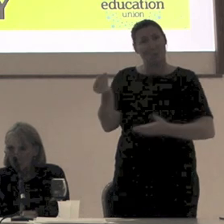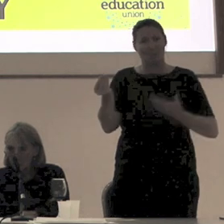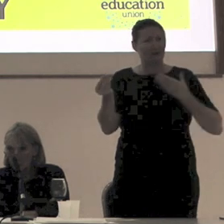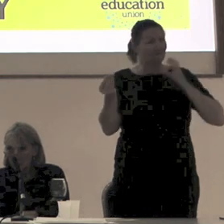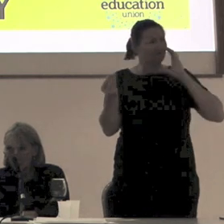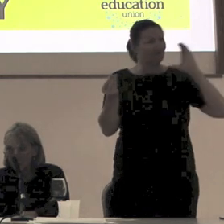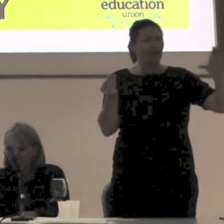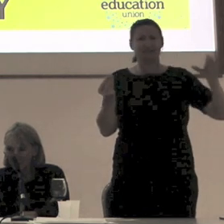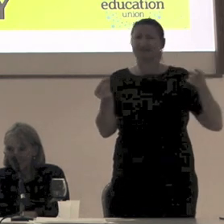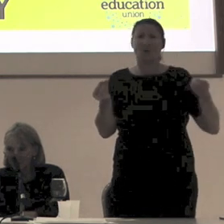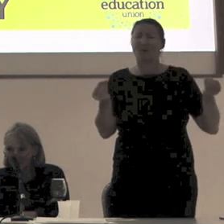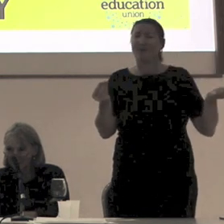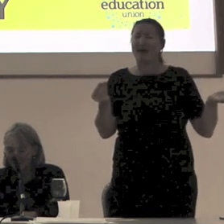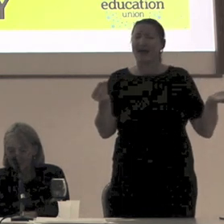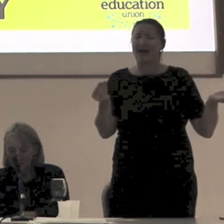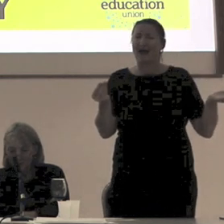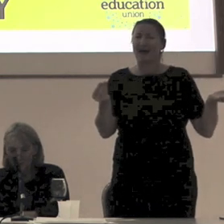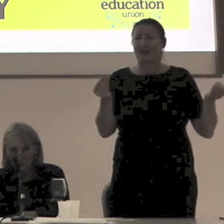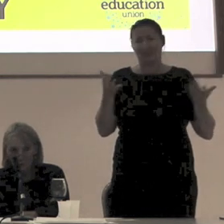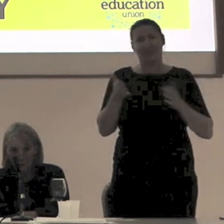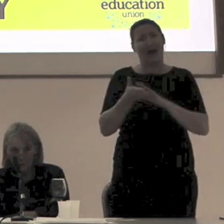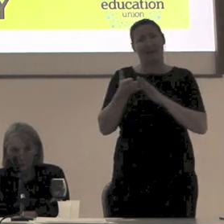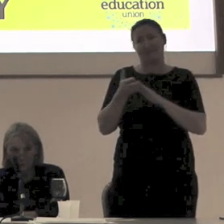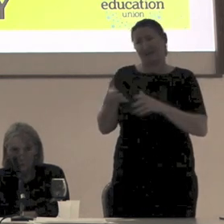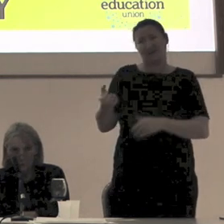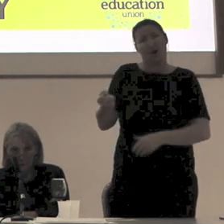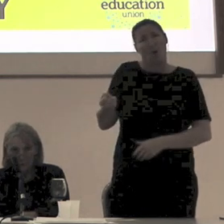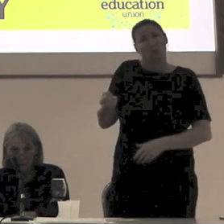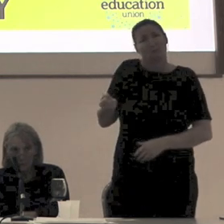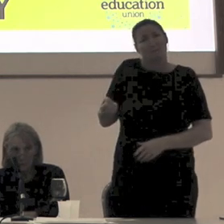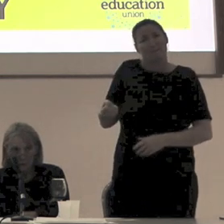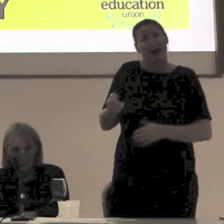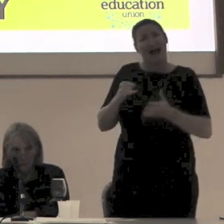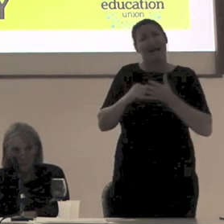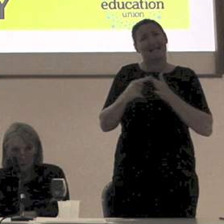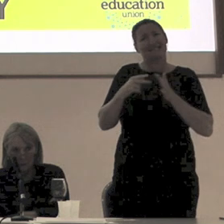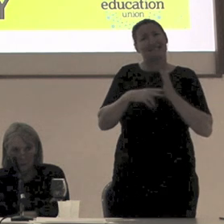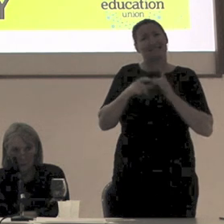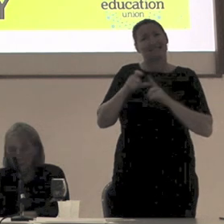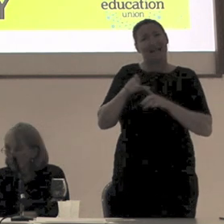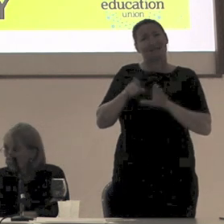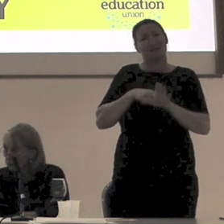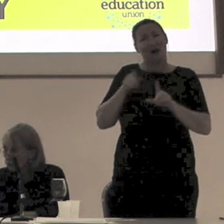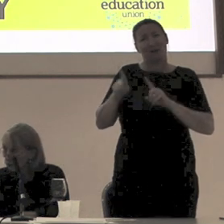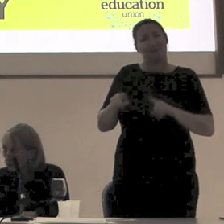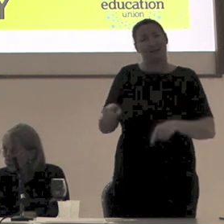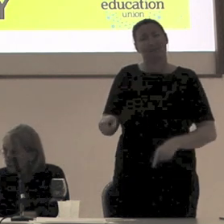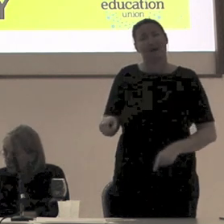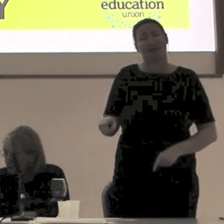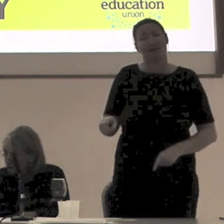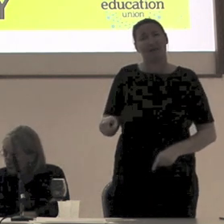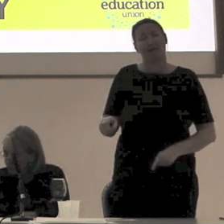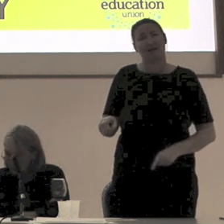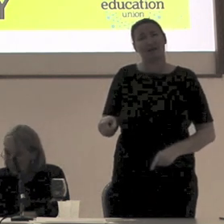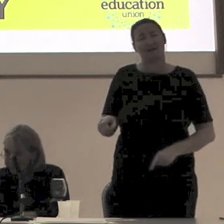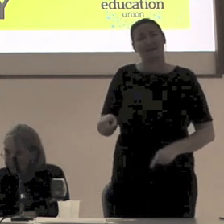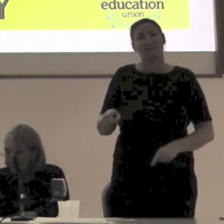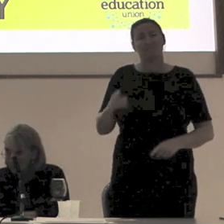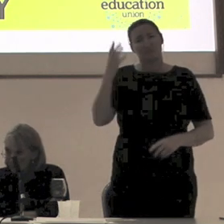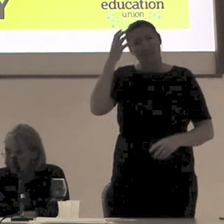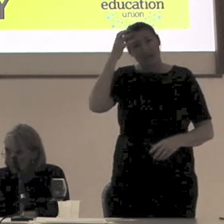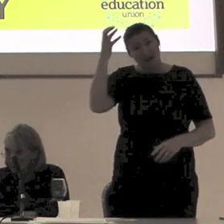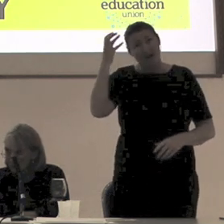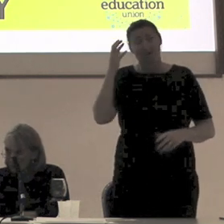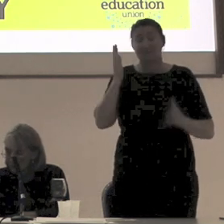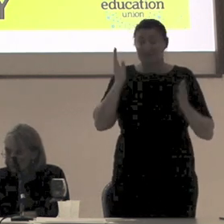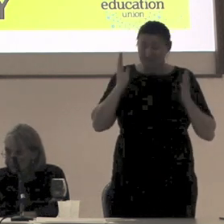to be detriment to the progress of SEND young people. For the government's change programme to be effective, there needs to be